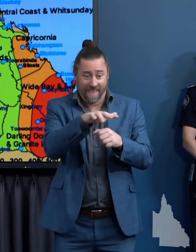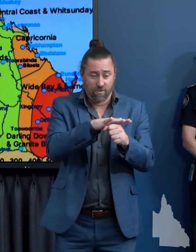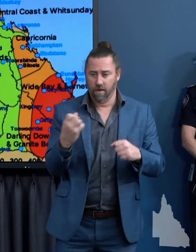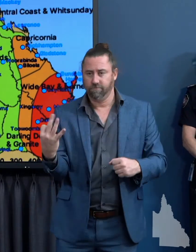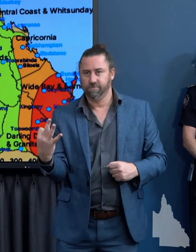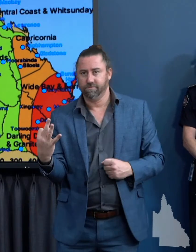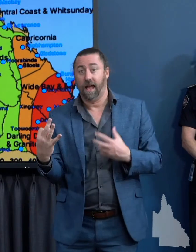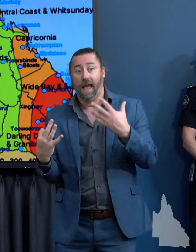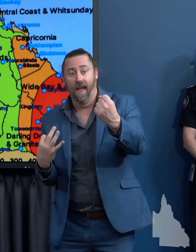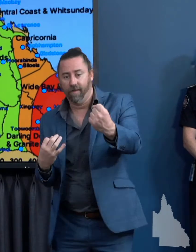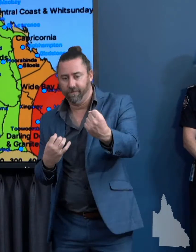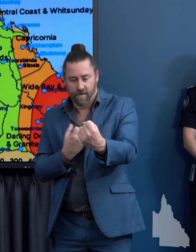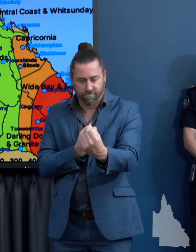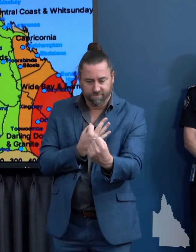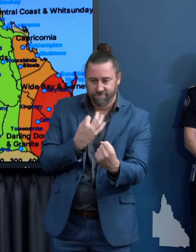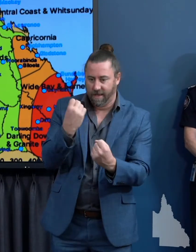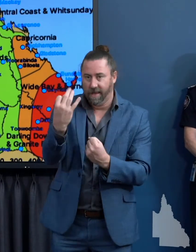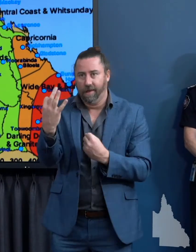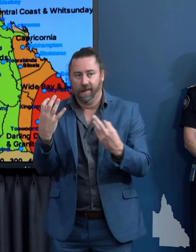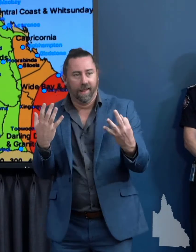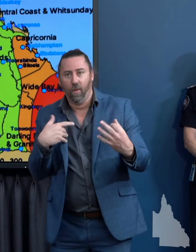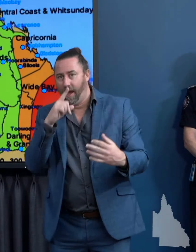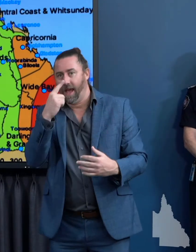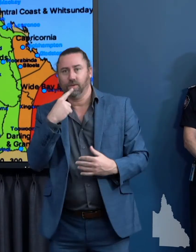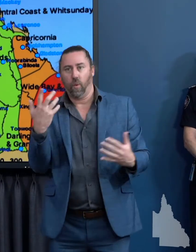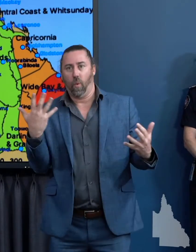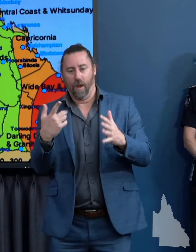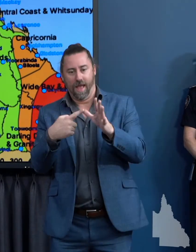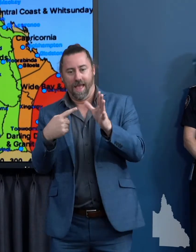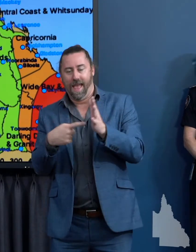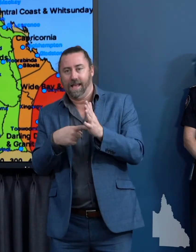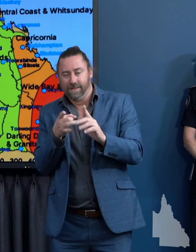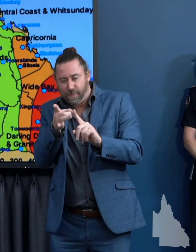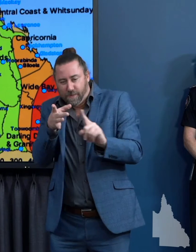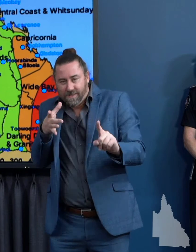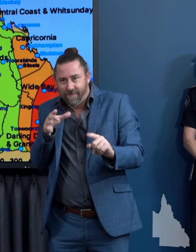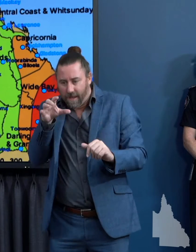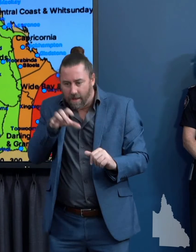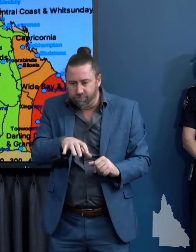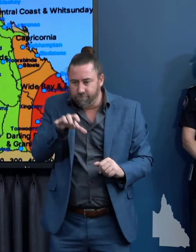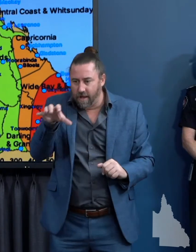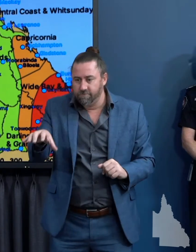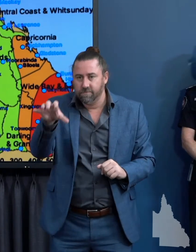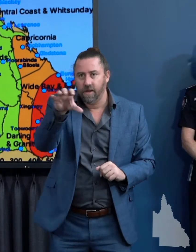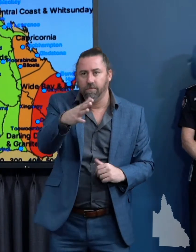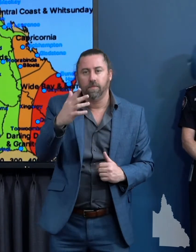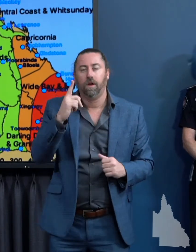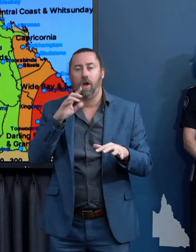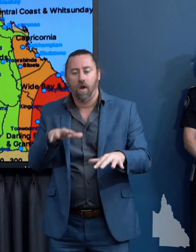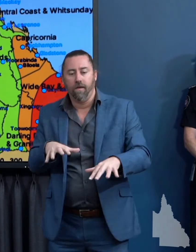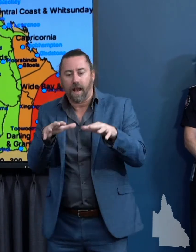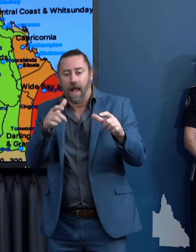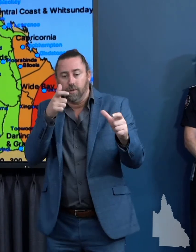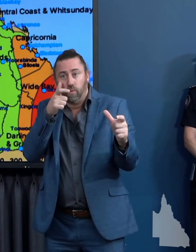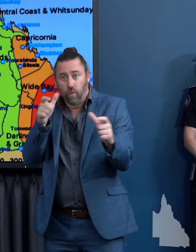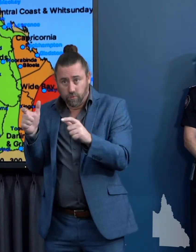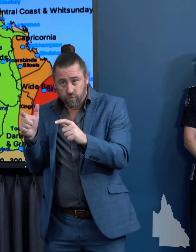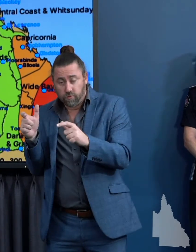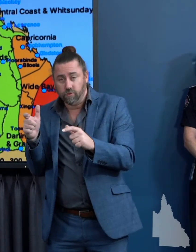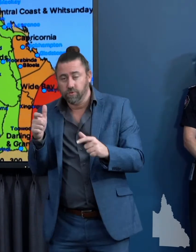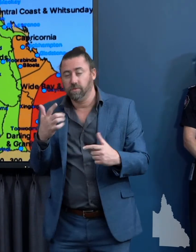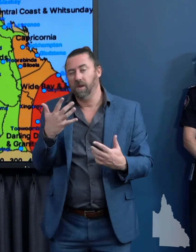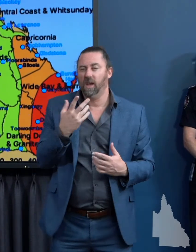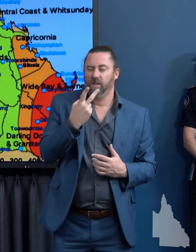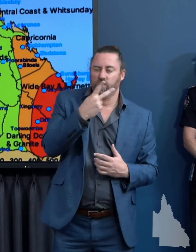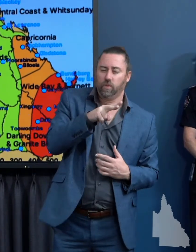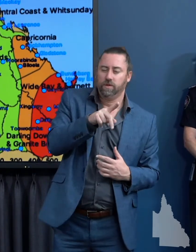of widespread areas, very difficult to say. In our flood watch, we have the 20 to the 80